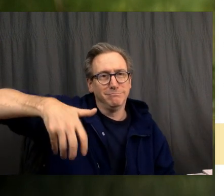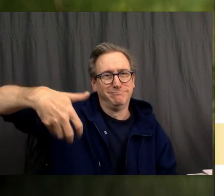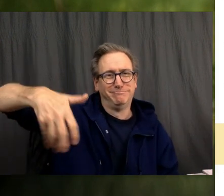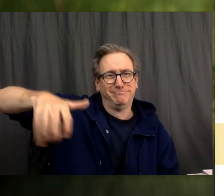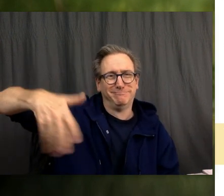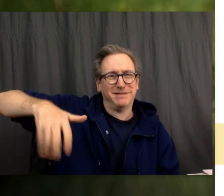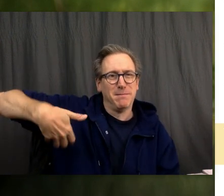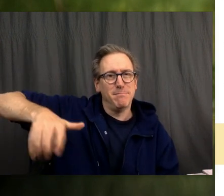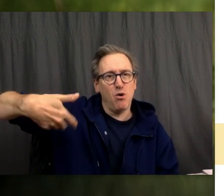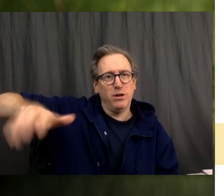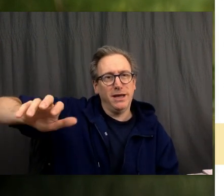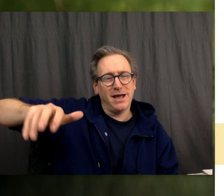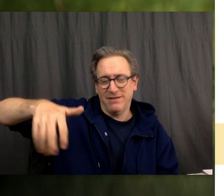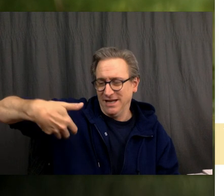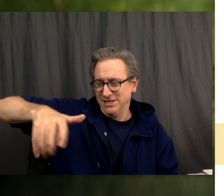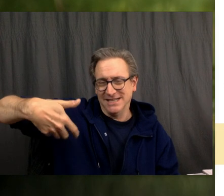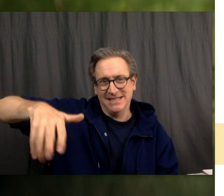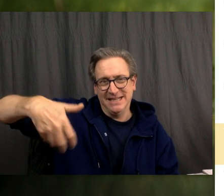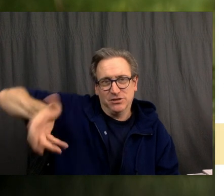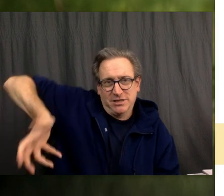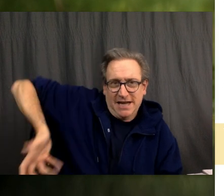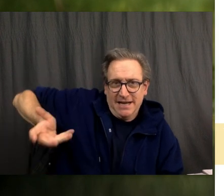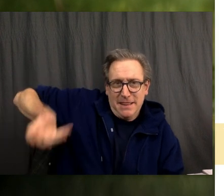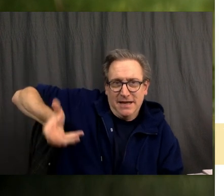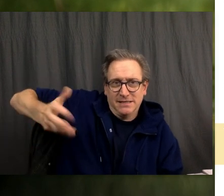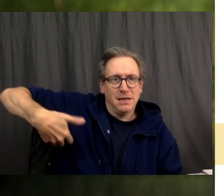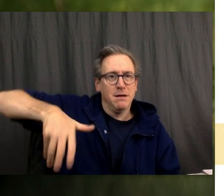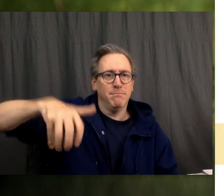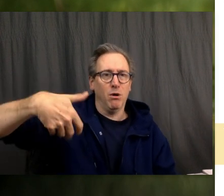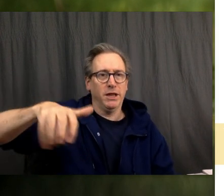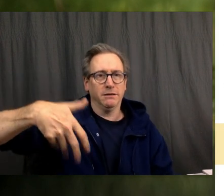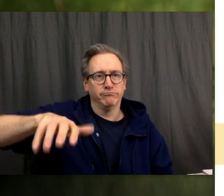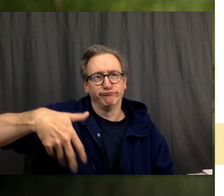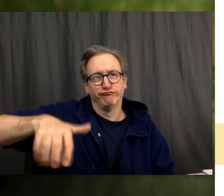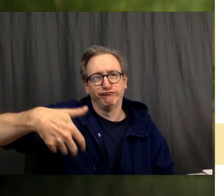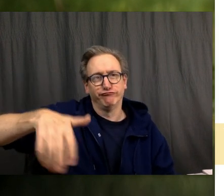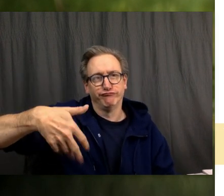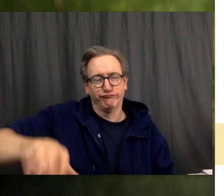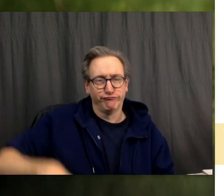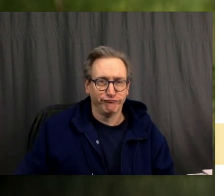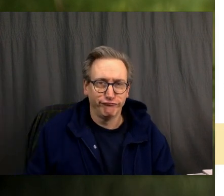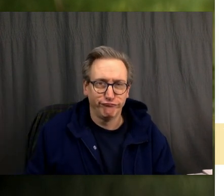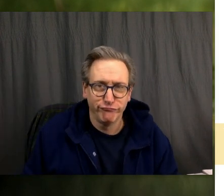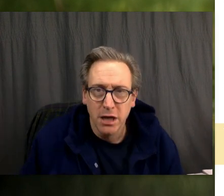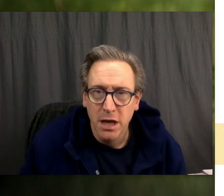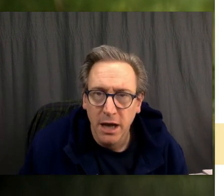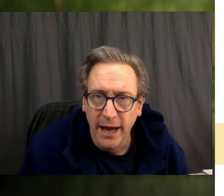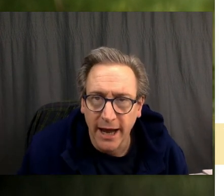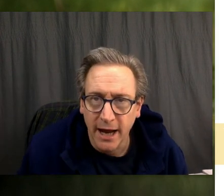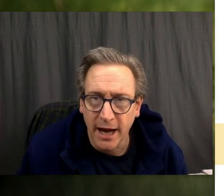Bowling. I think it's because it's easier to sign than this. Bowling.